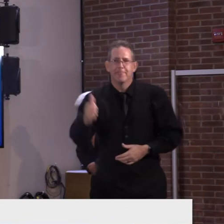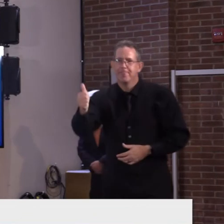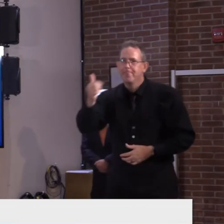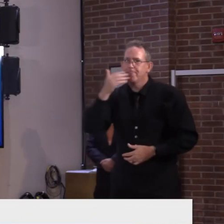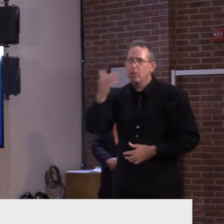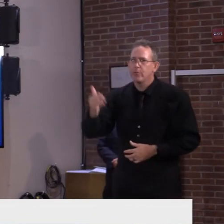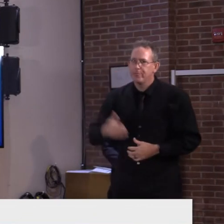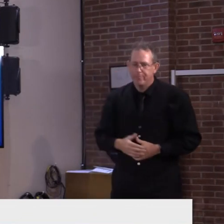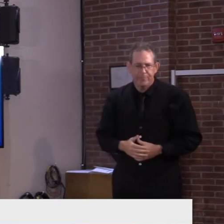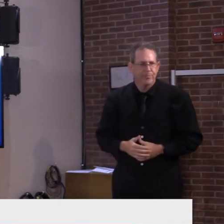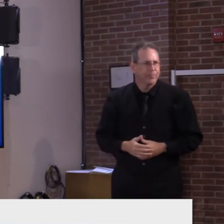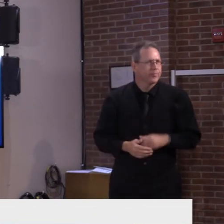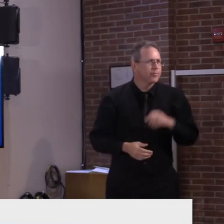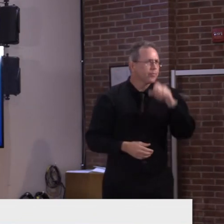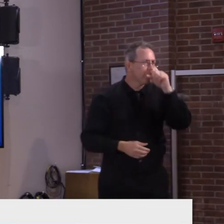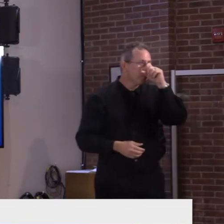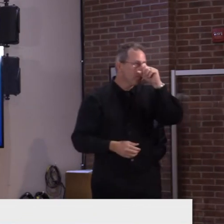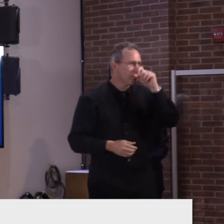Tim McQuiston, Vermont Business